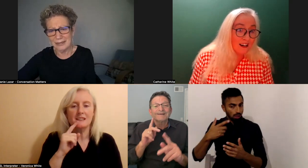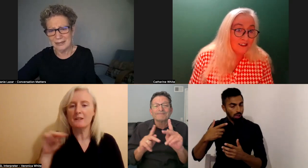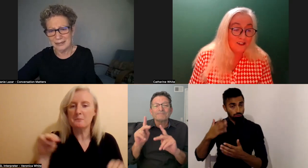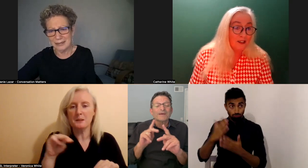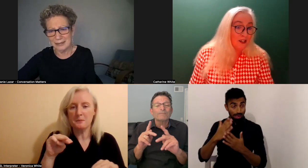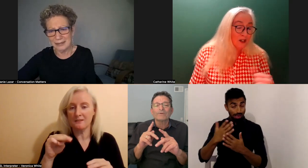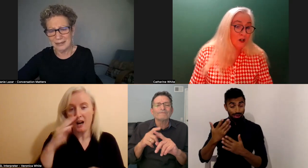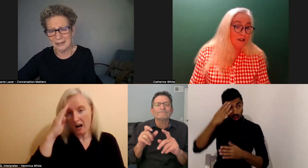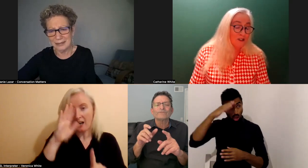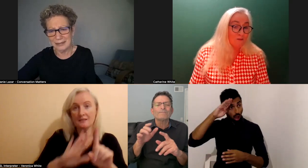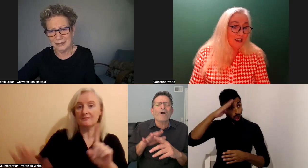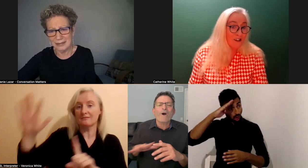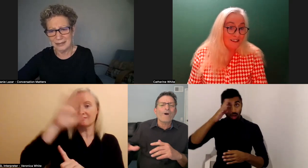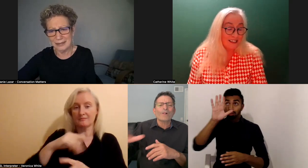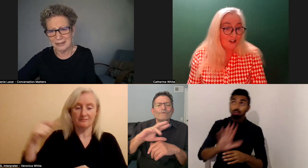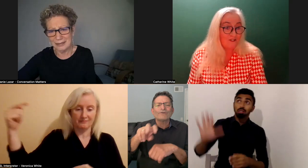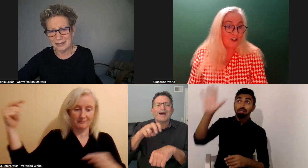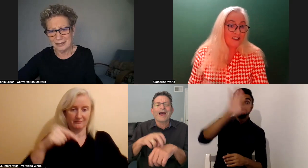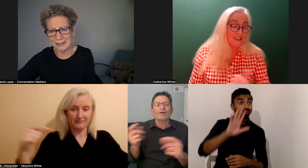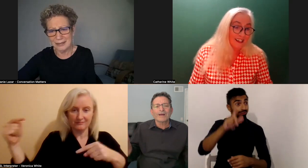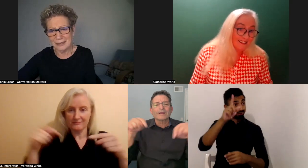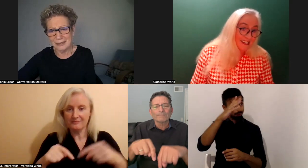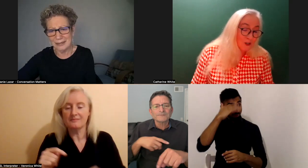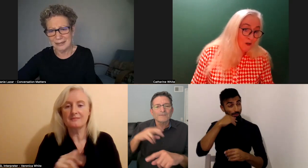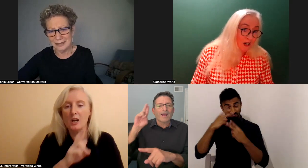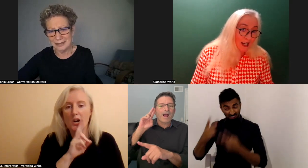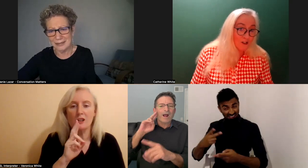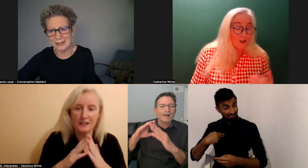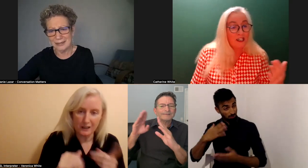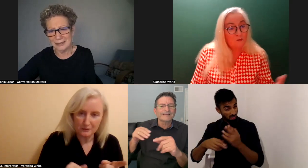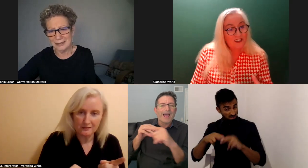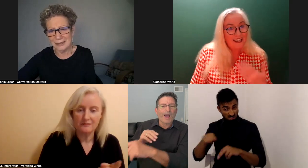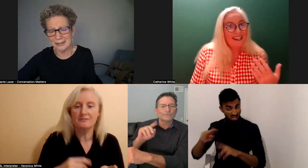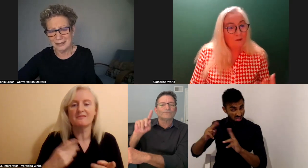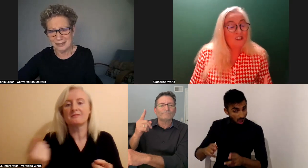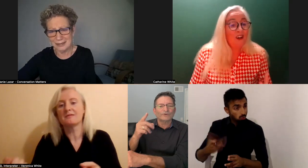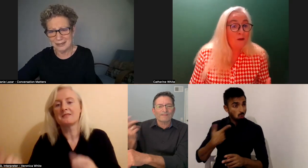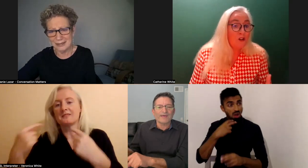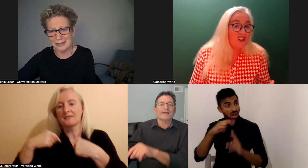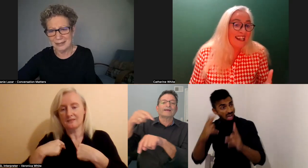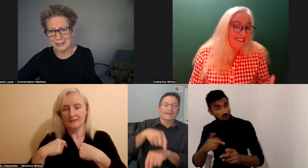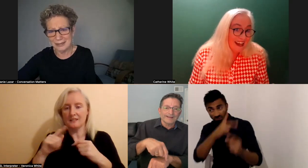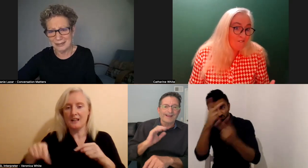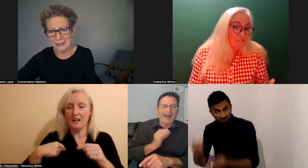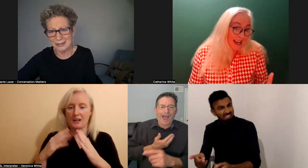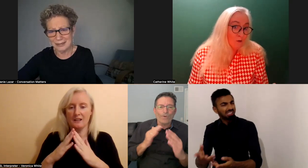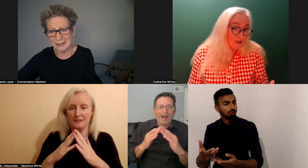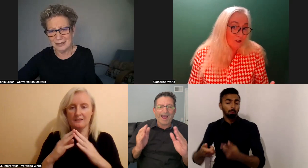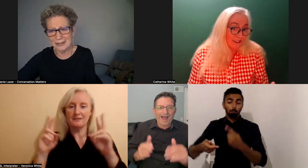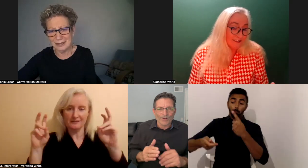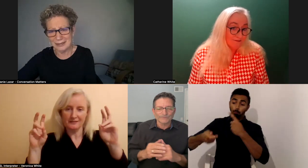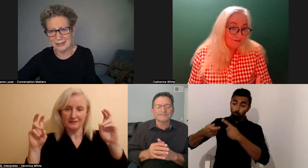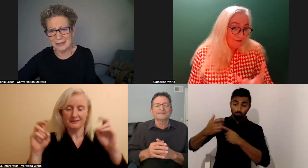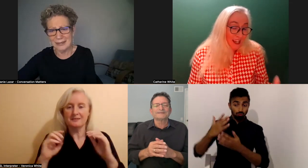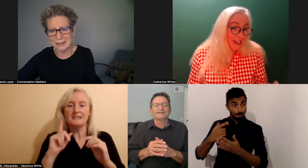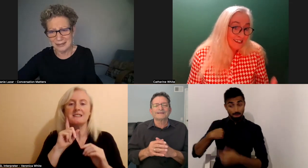over Ireland, coming to my uncle's house first, then to our house. So it was very much a deaf